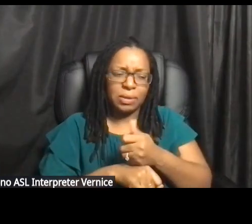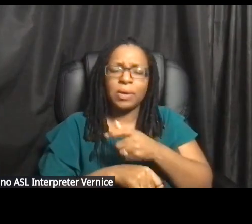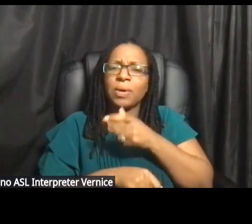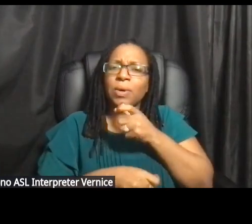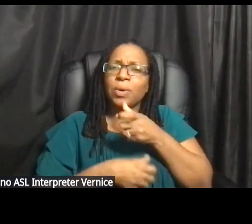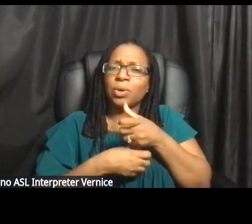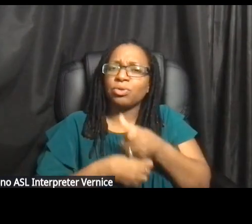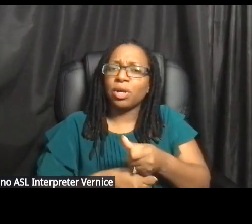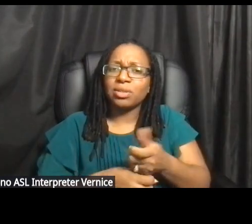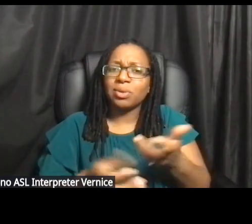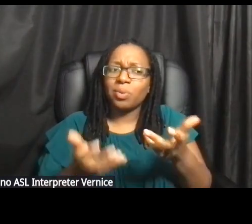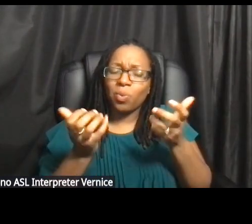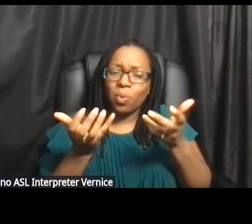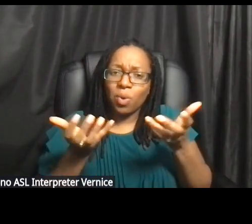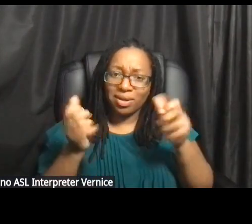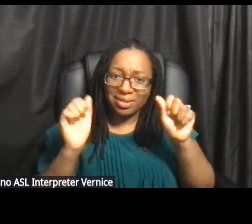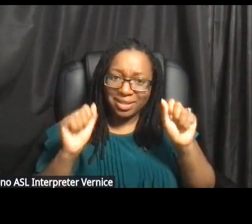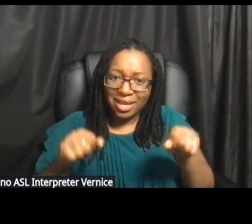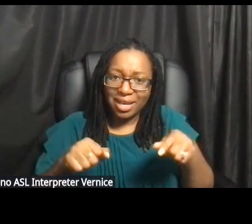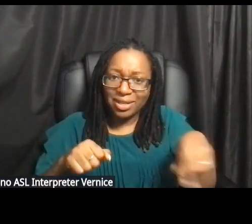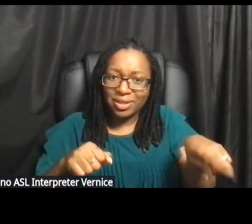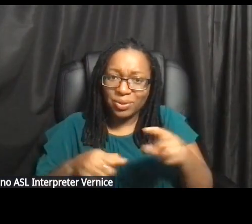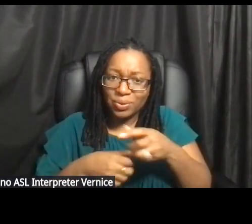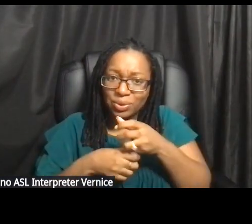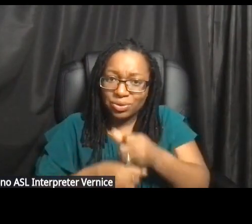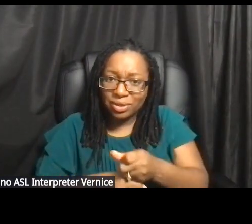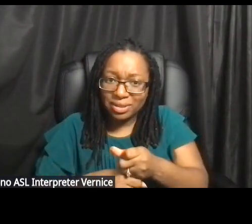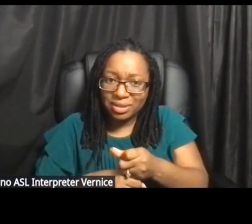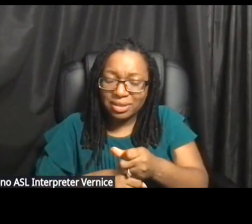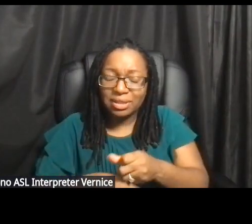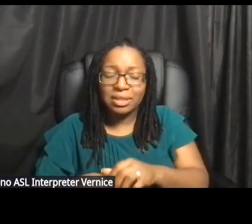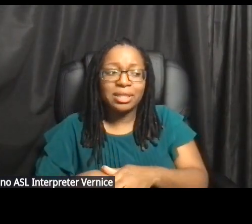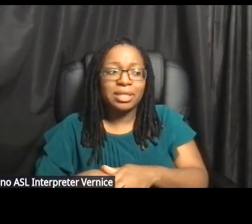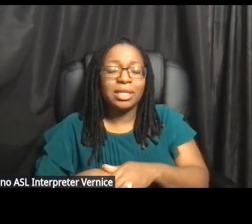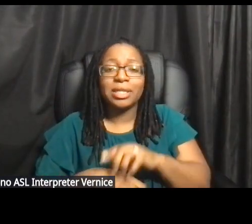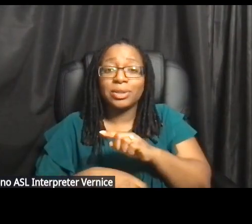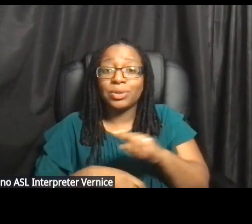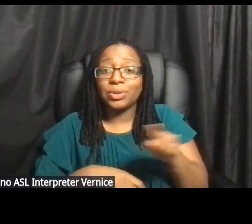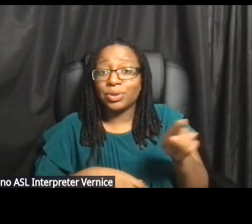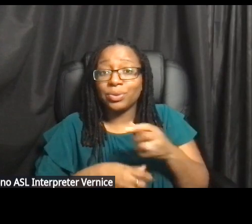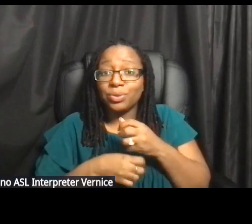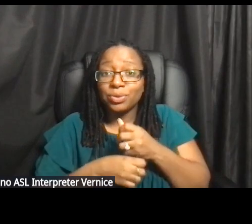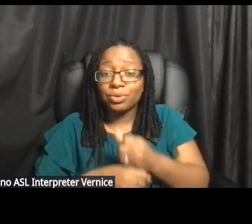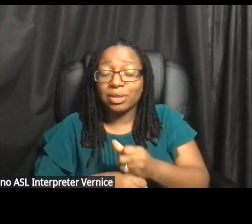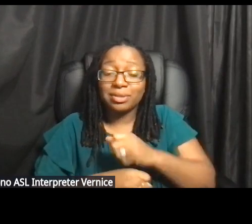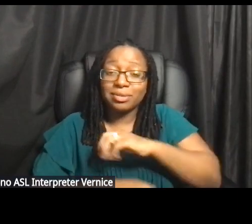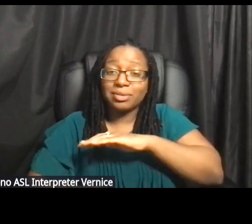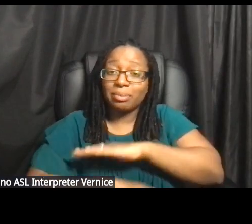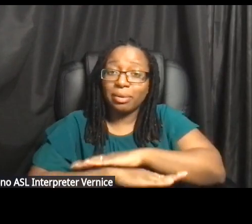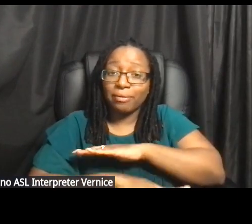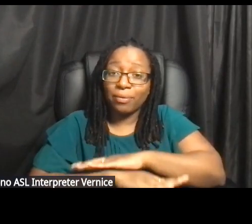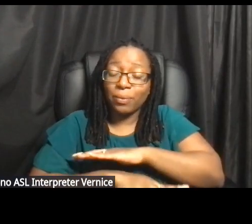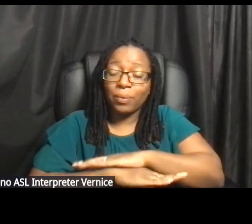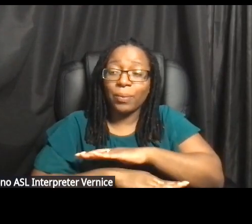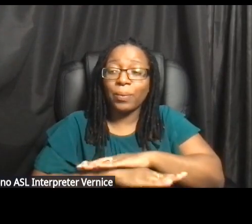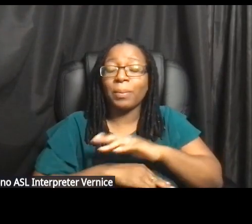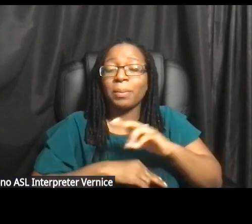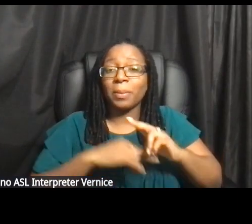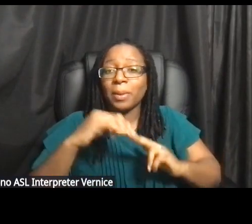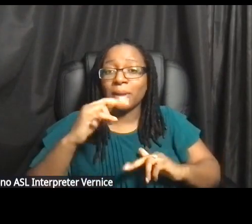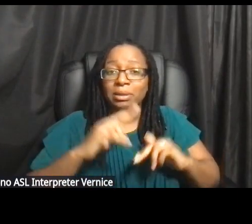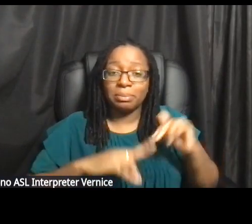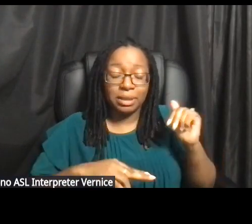you trust? Do you trust your the platform that built, your